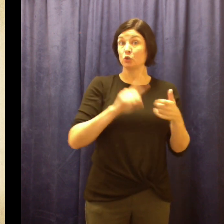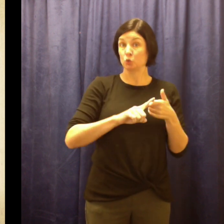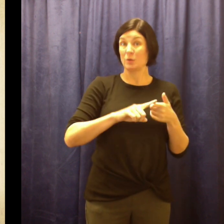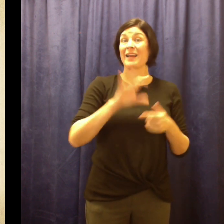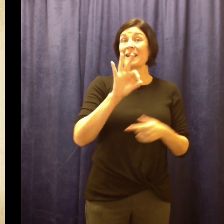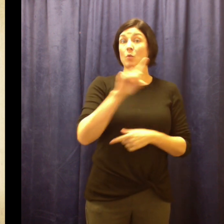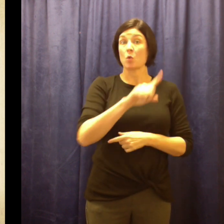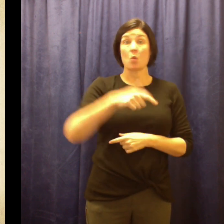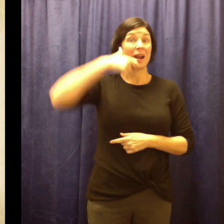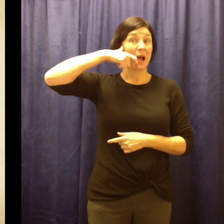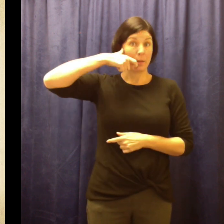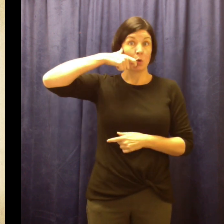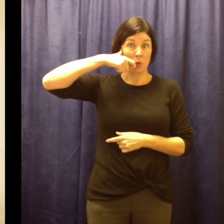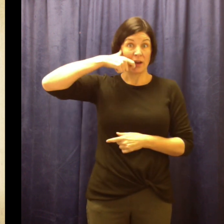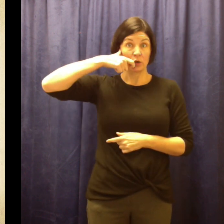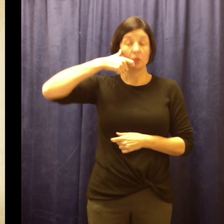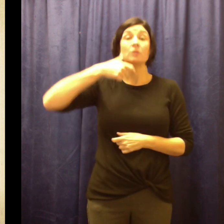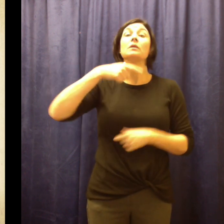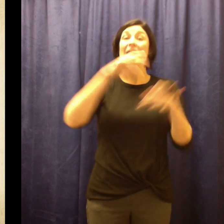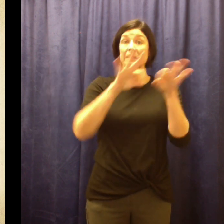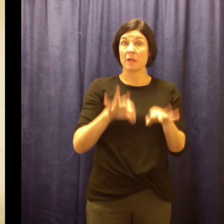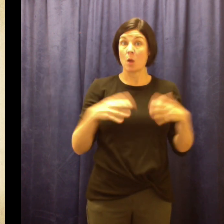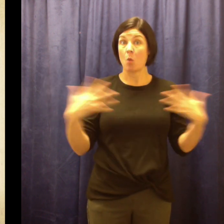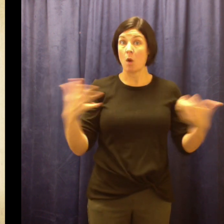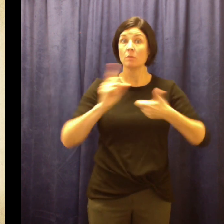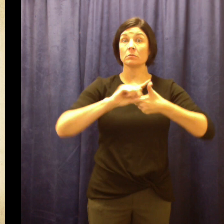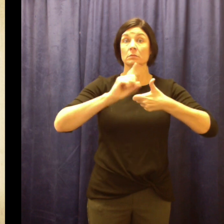location of the active shooter,